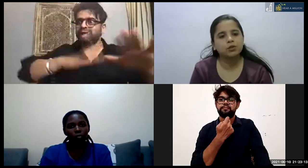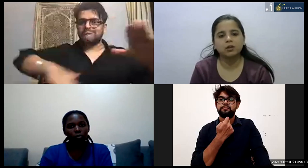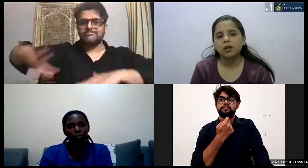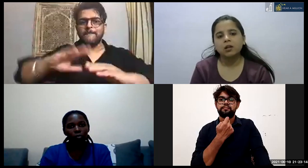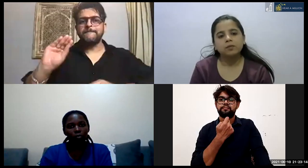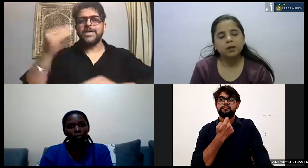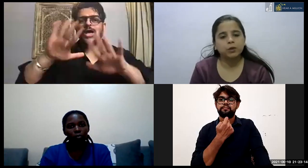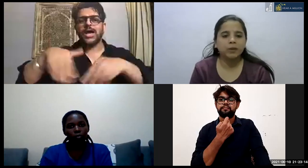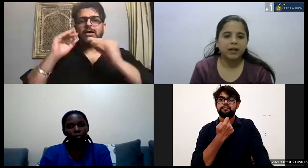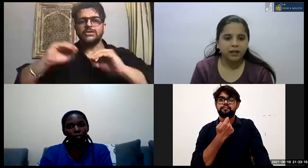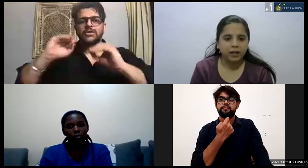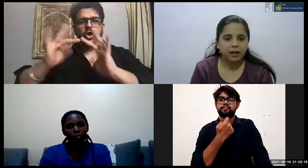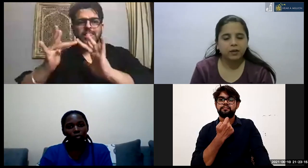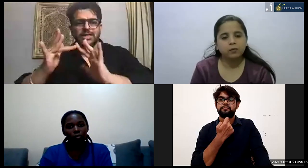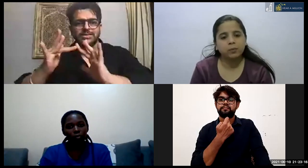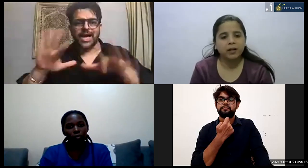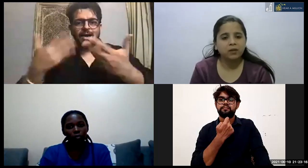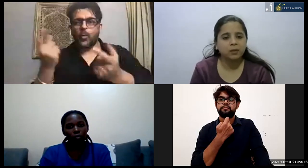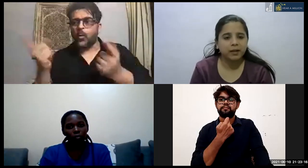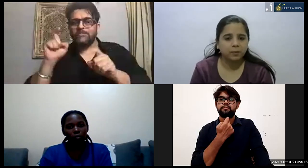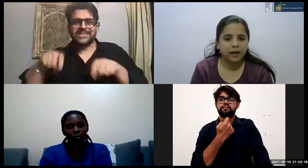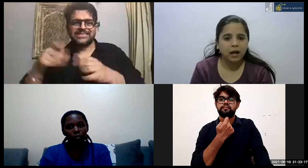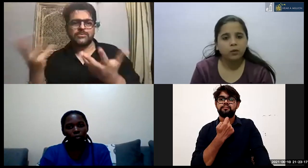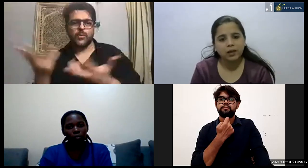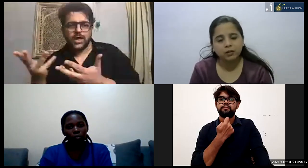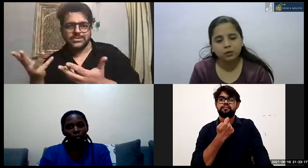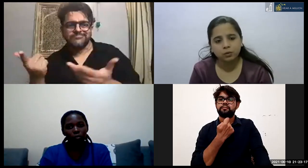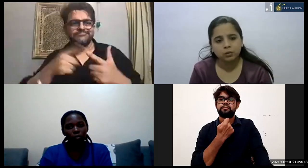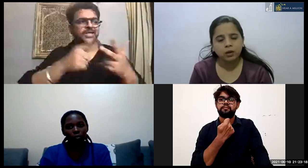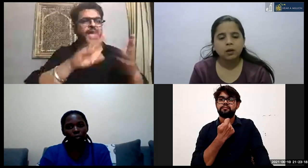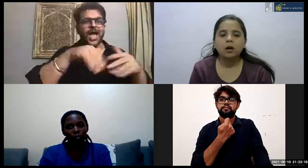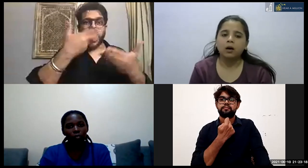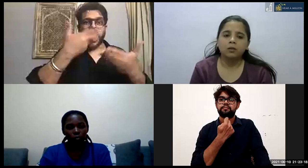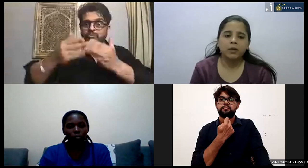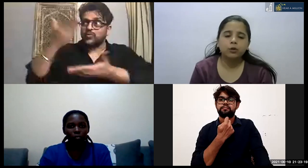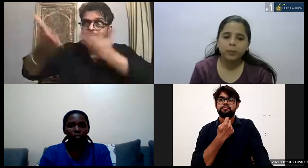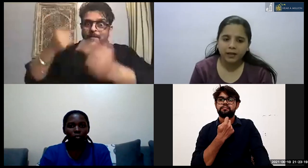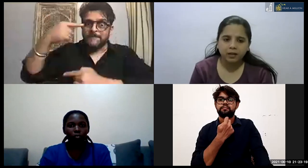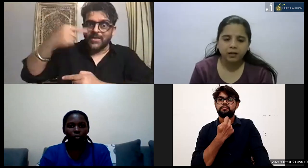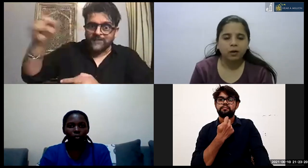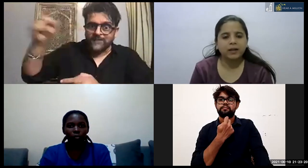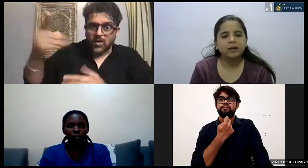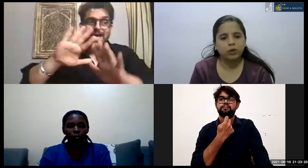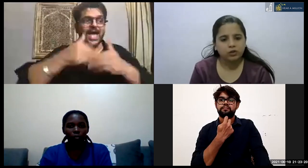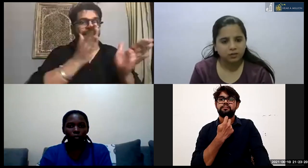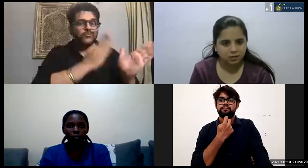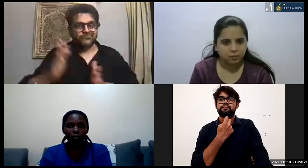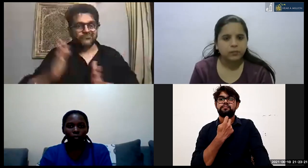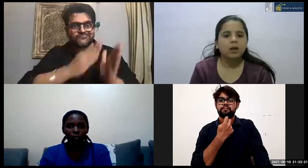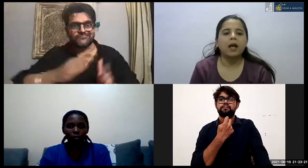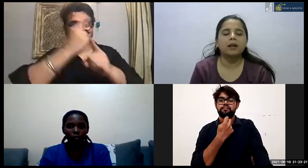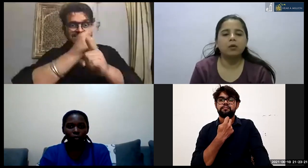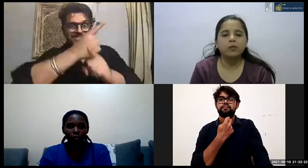the future, we would be ready, and we would be ready with a better plan how we can do better in online education